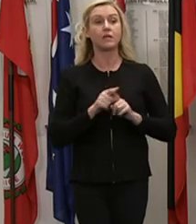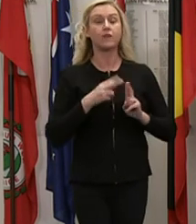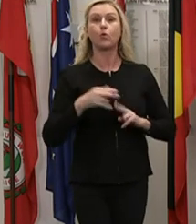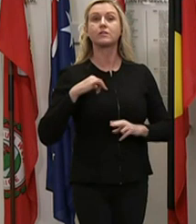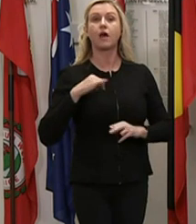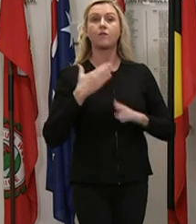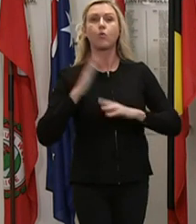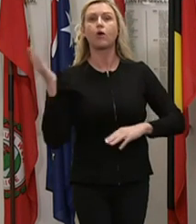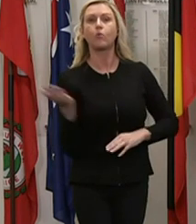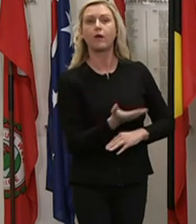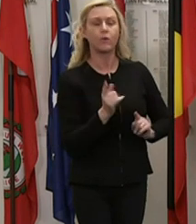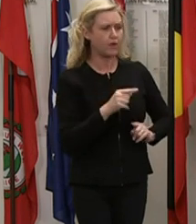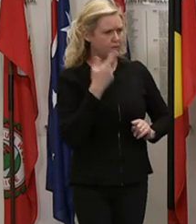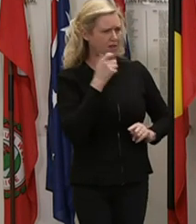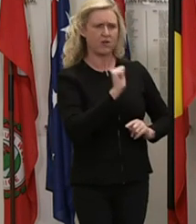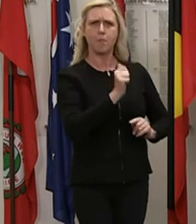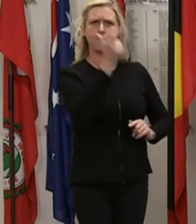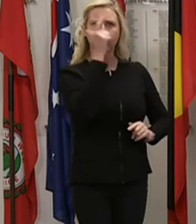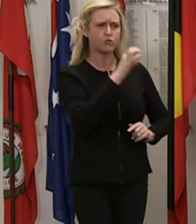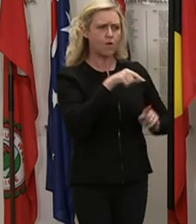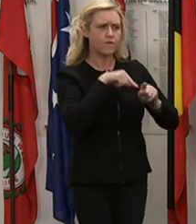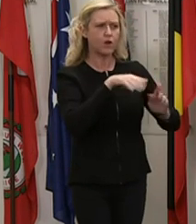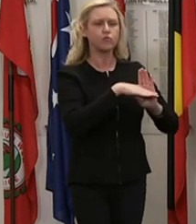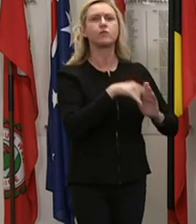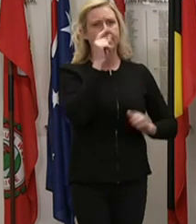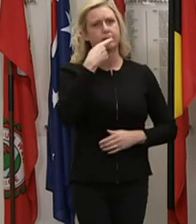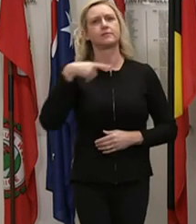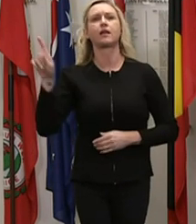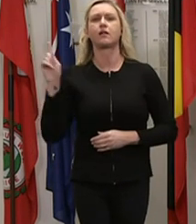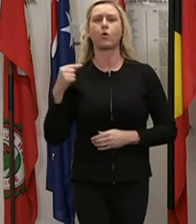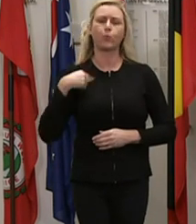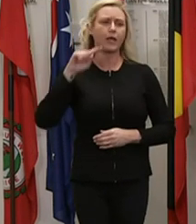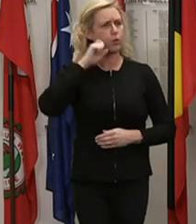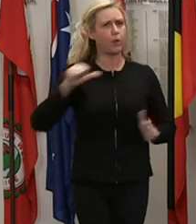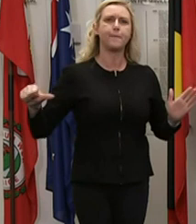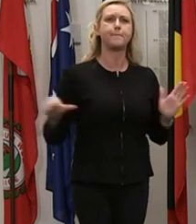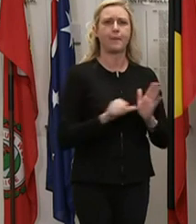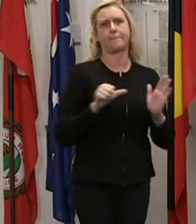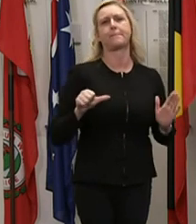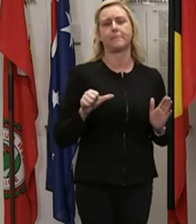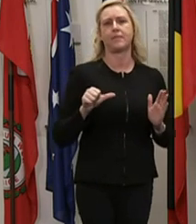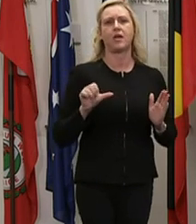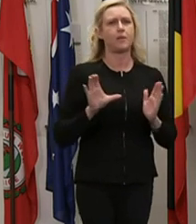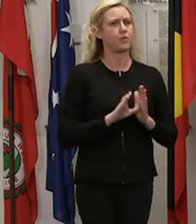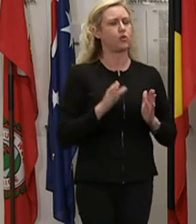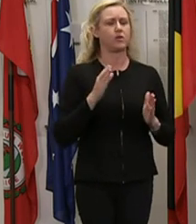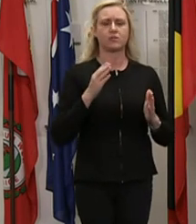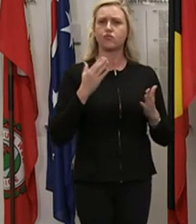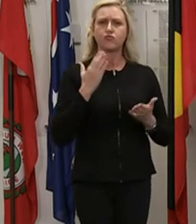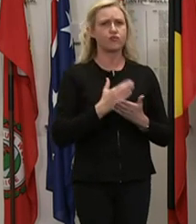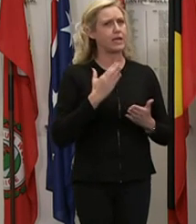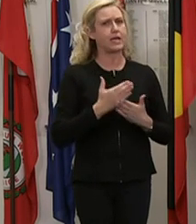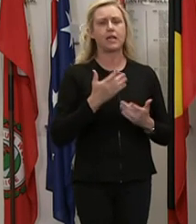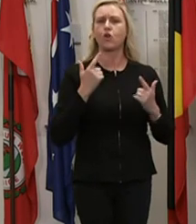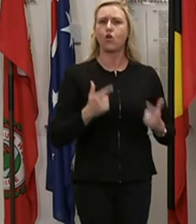know, and we will come down hard on those people not doing the right thing, because there is so much at stake and so much